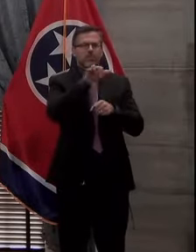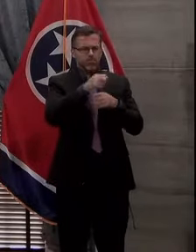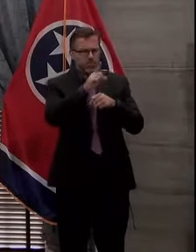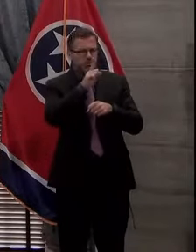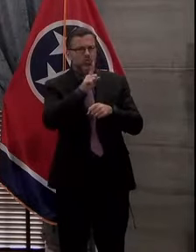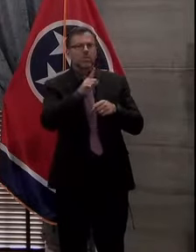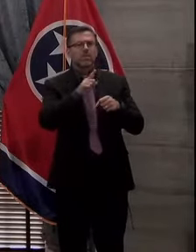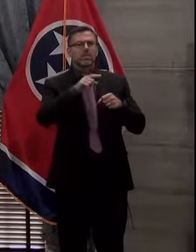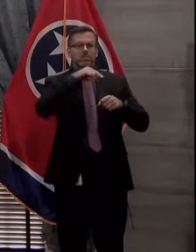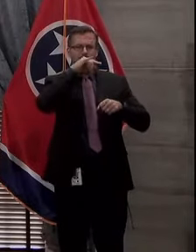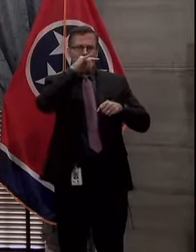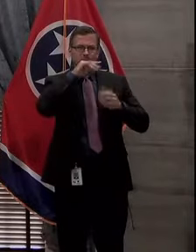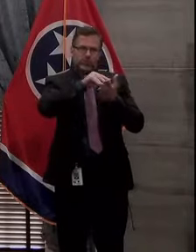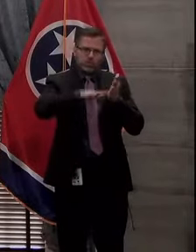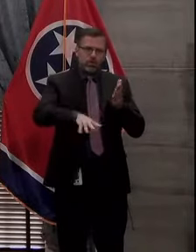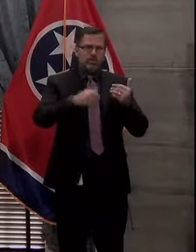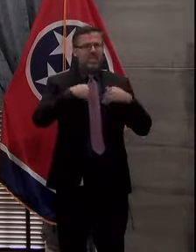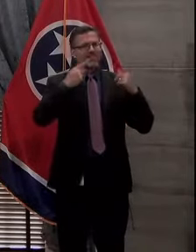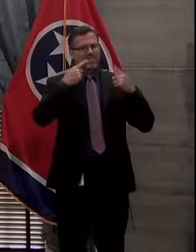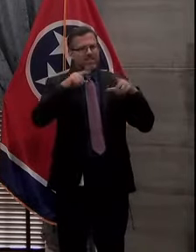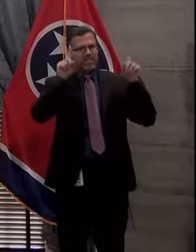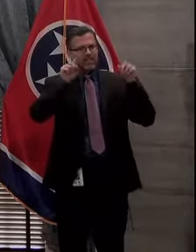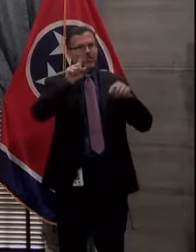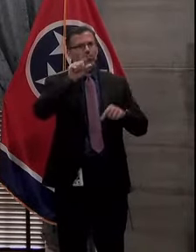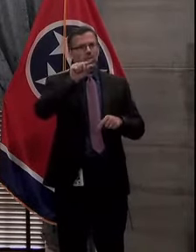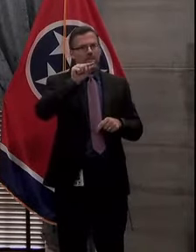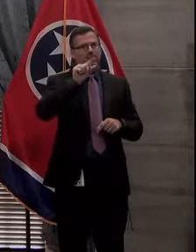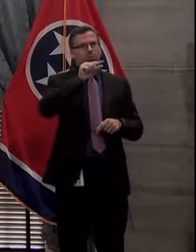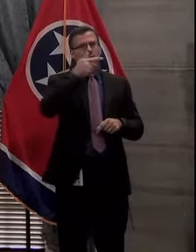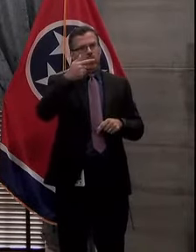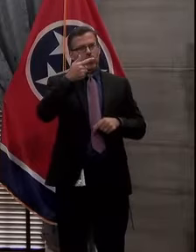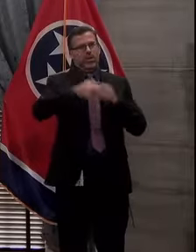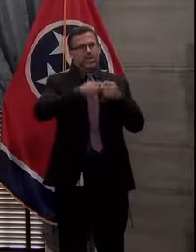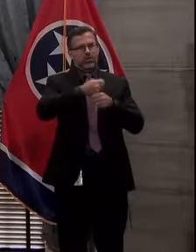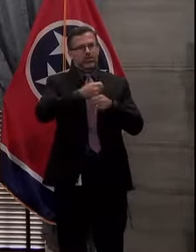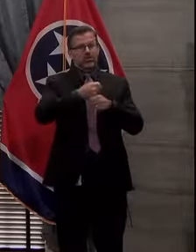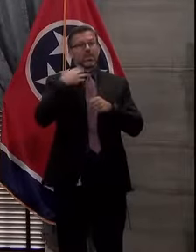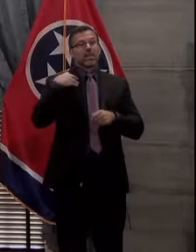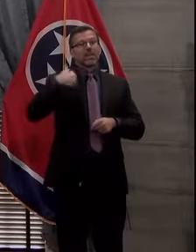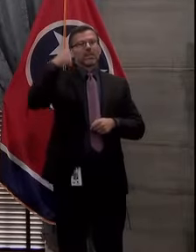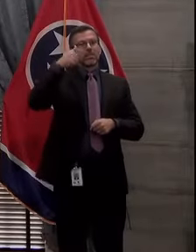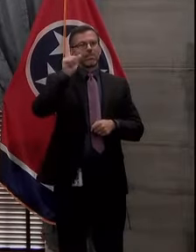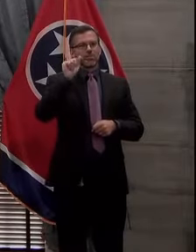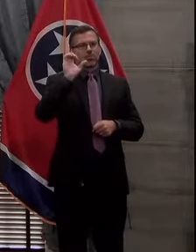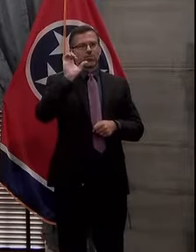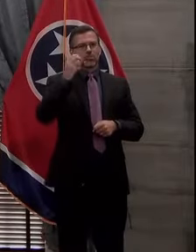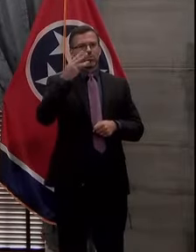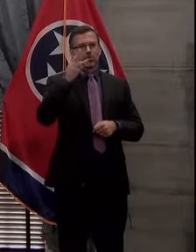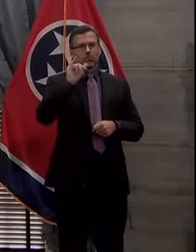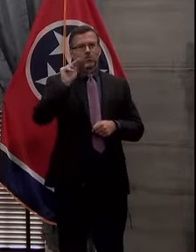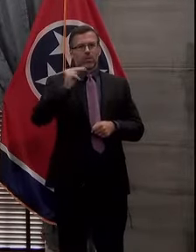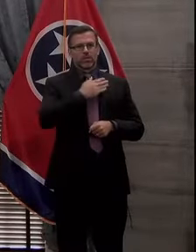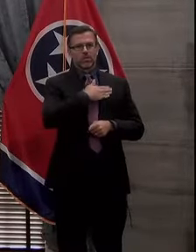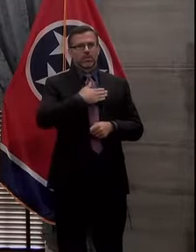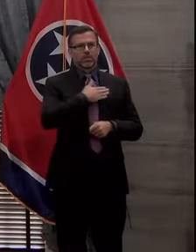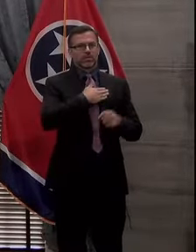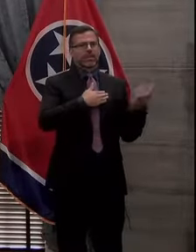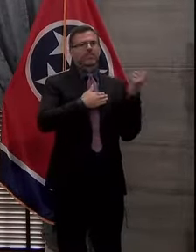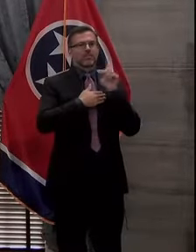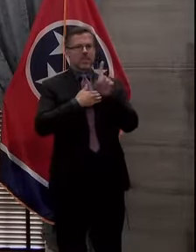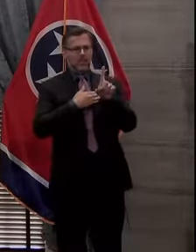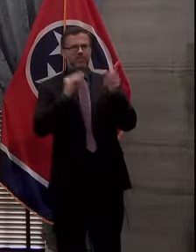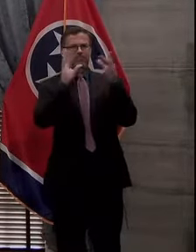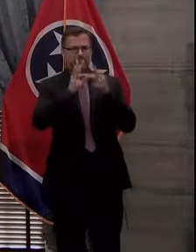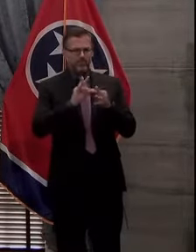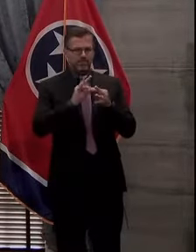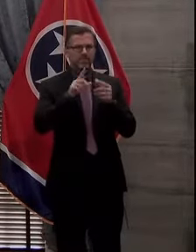a successful 2021 year. So with that, Commissioner, I'll ask you to come up and make comments, and then we'll have